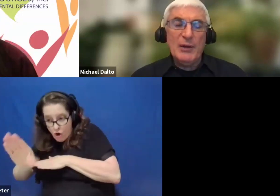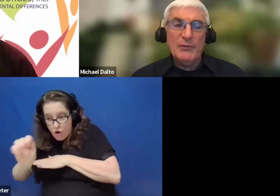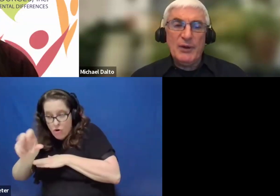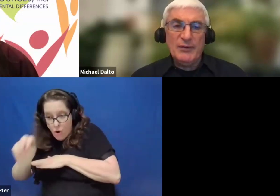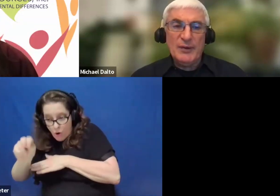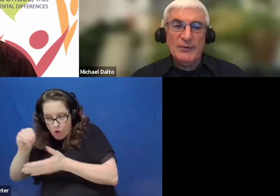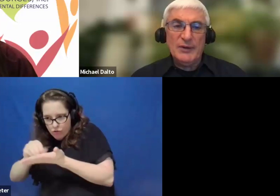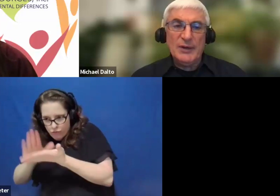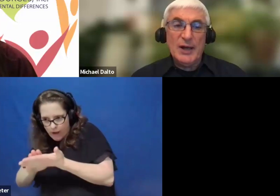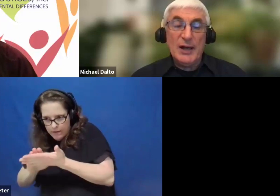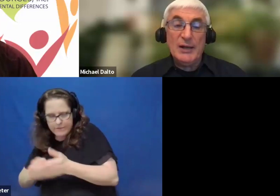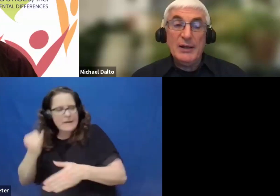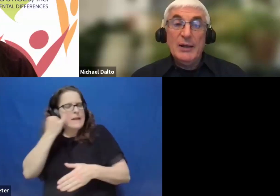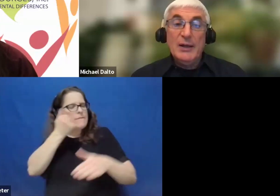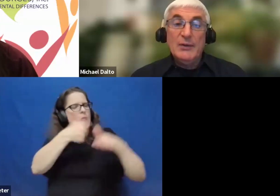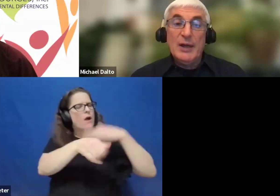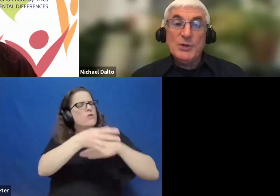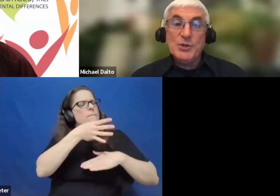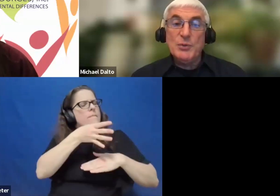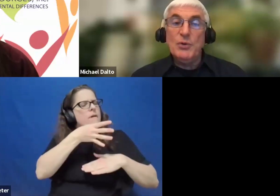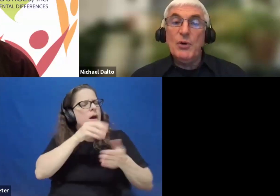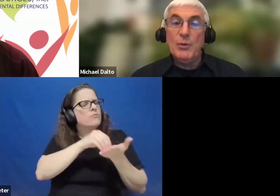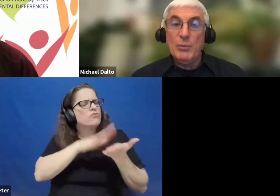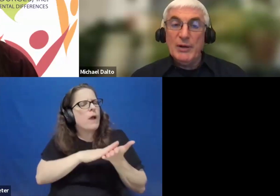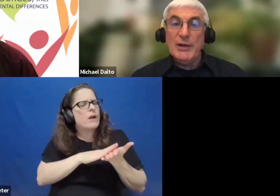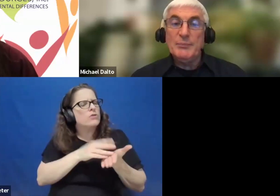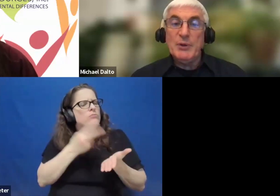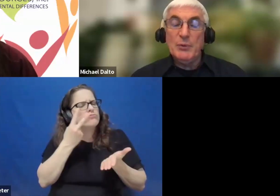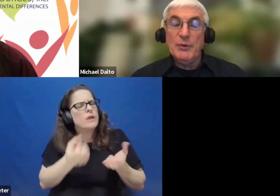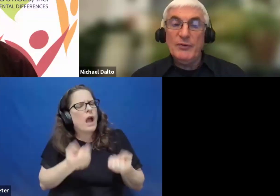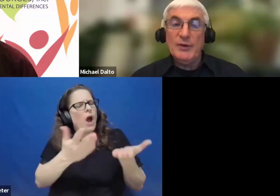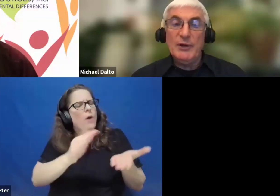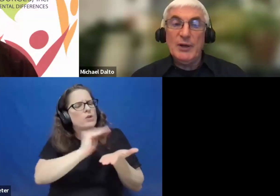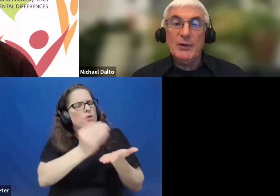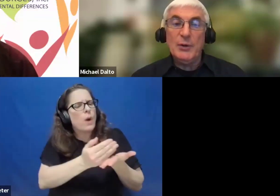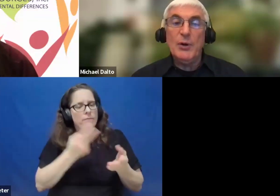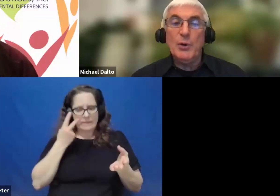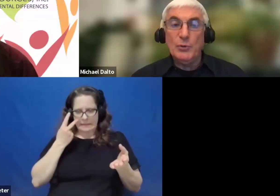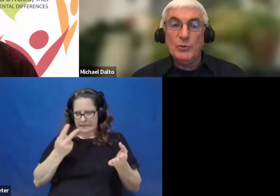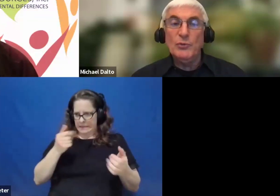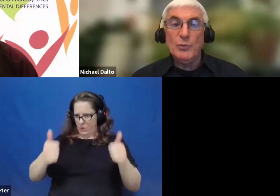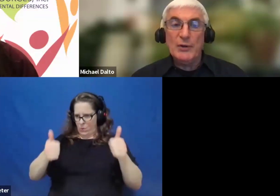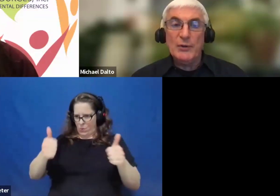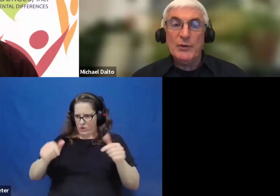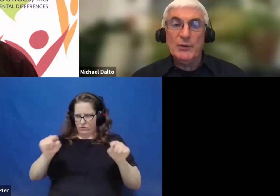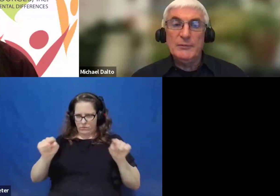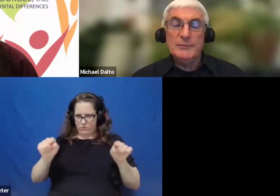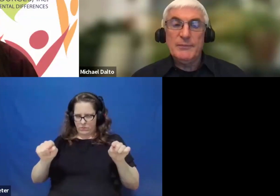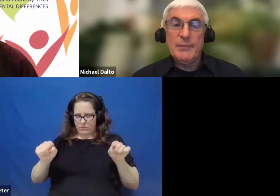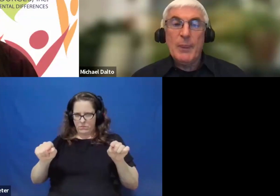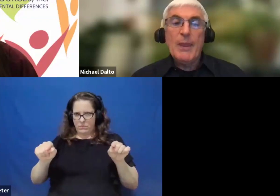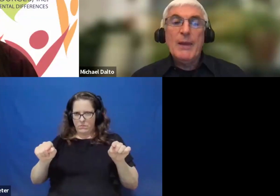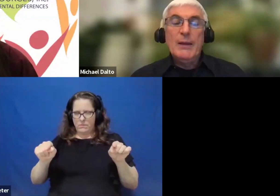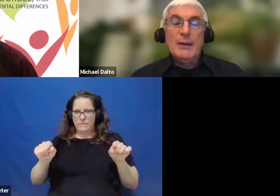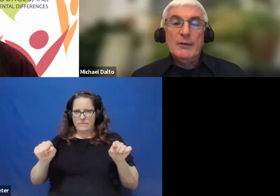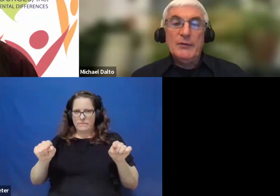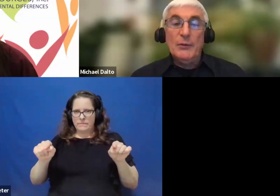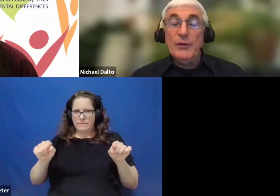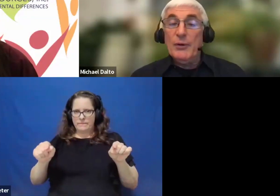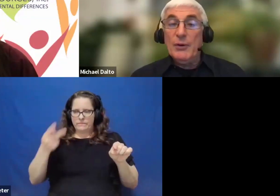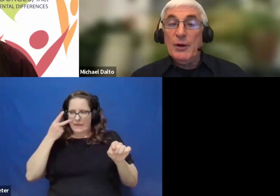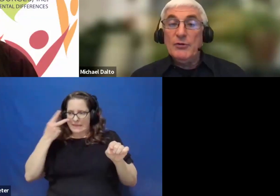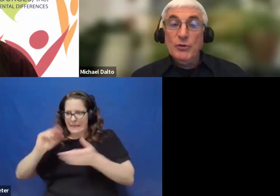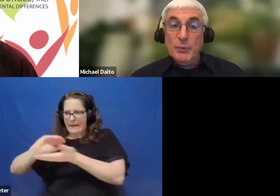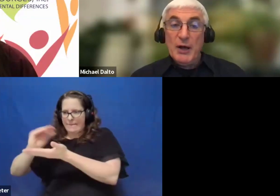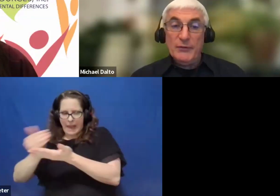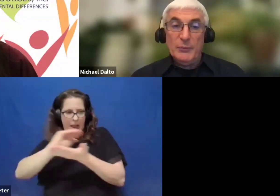the amount of SSDI that she will already be receiving on her own record. So